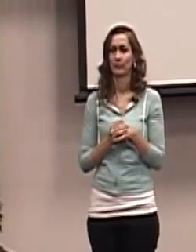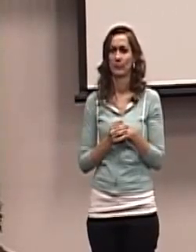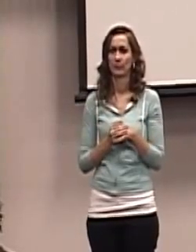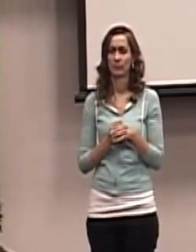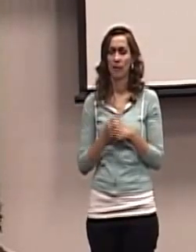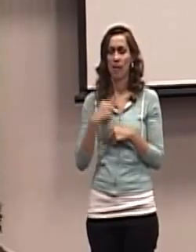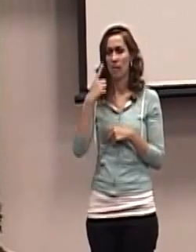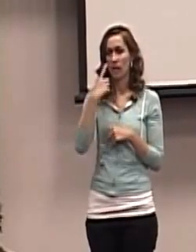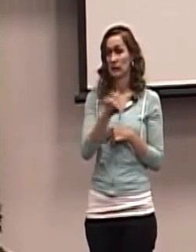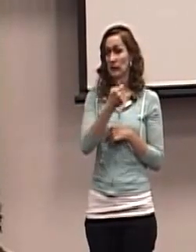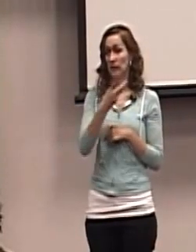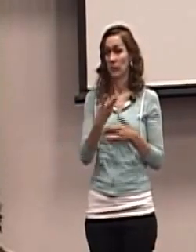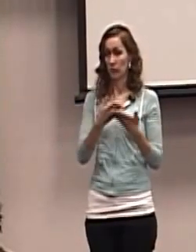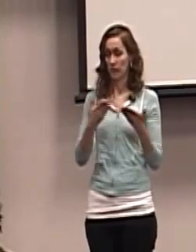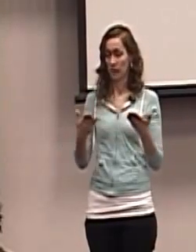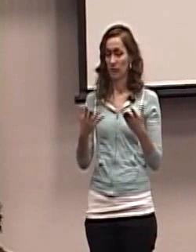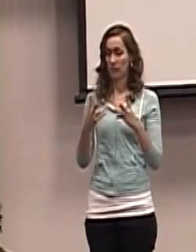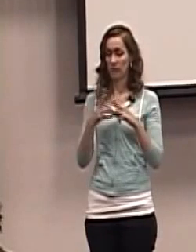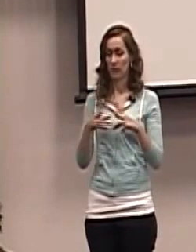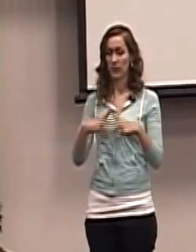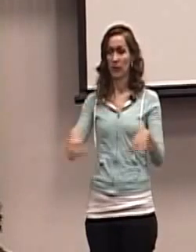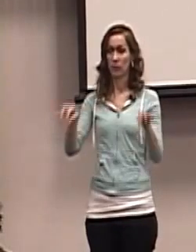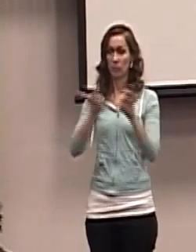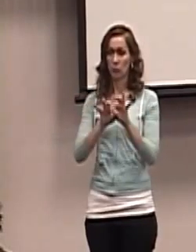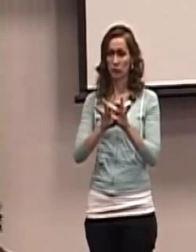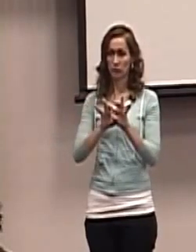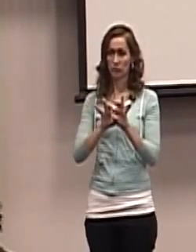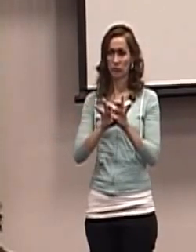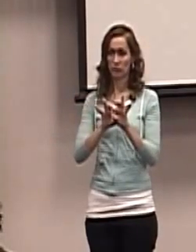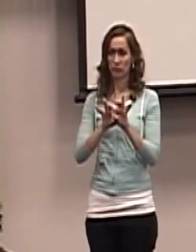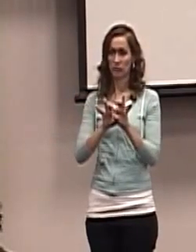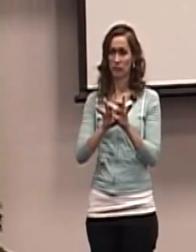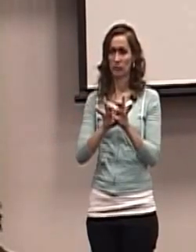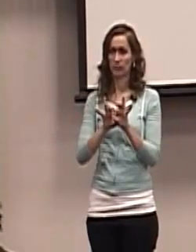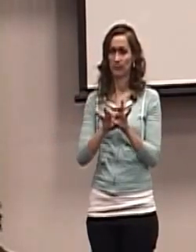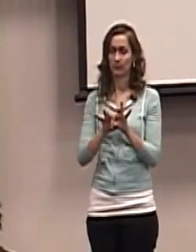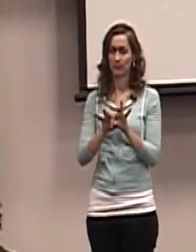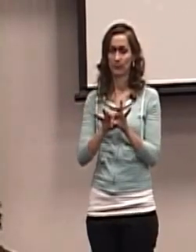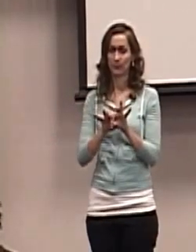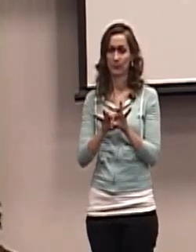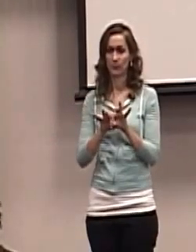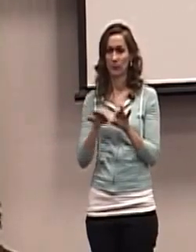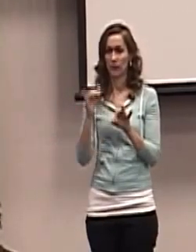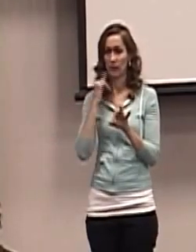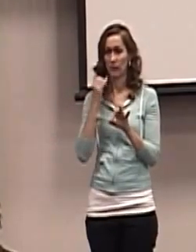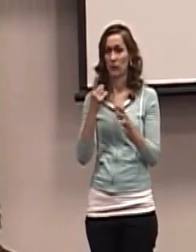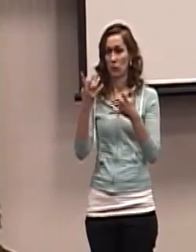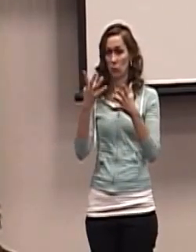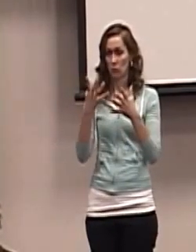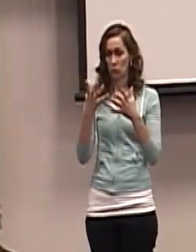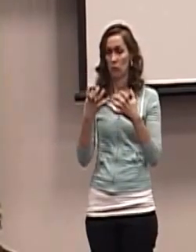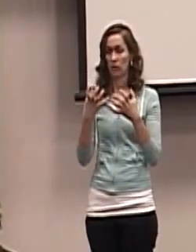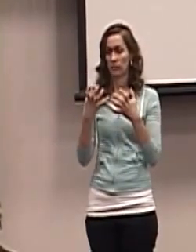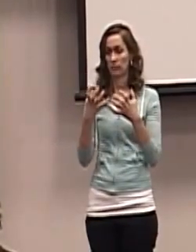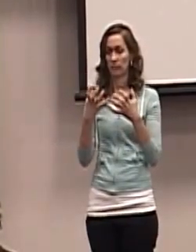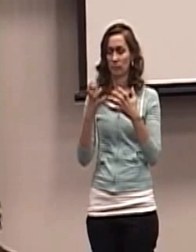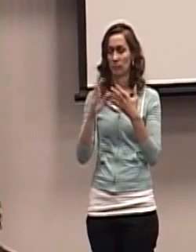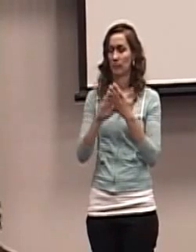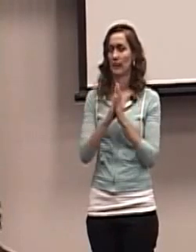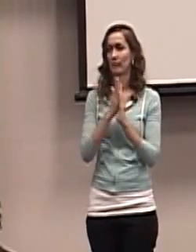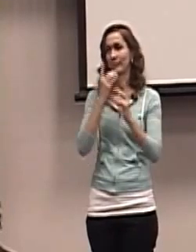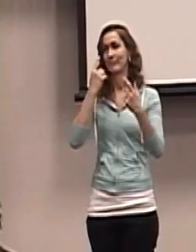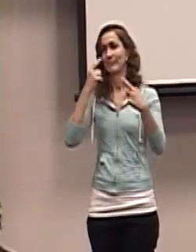I think there are several things that would be very important to make this role ever more